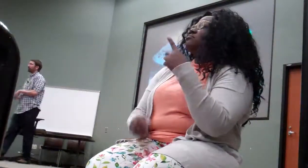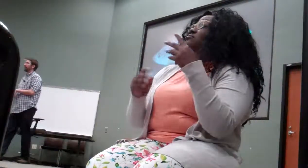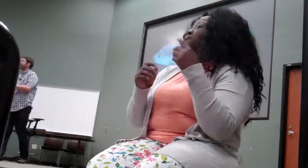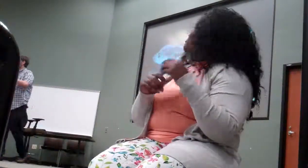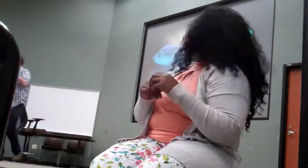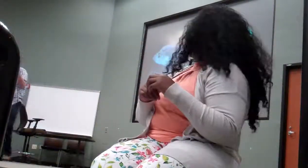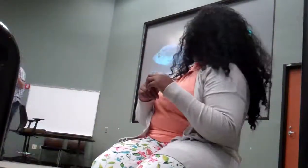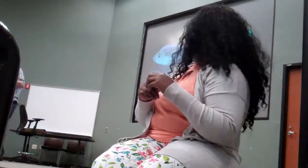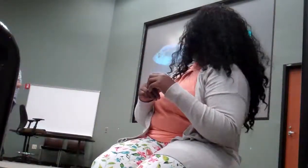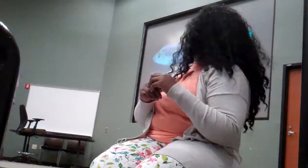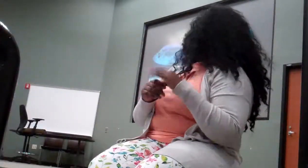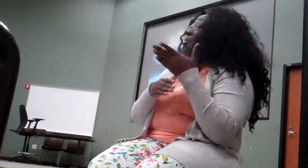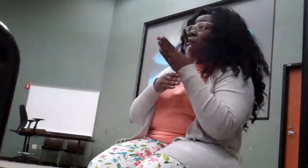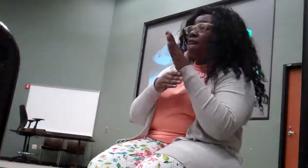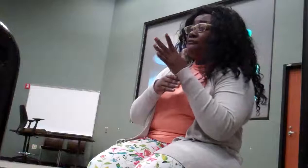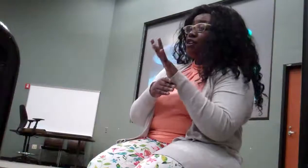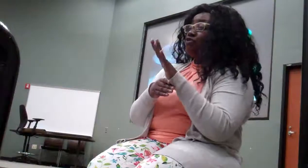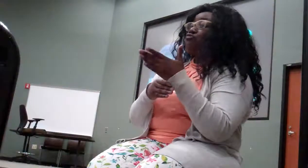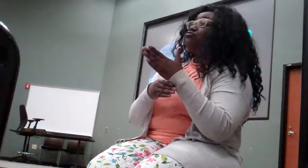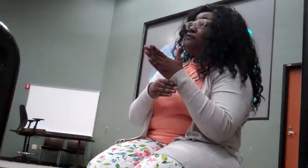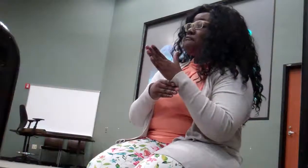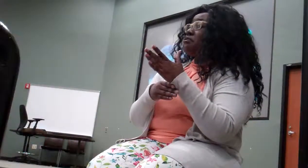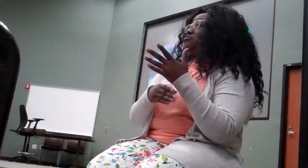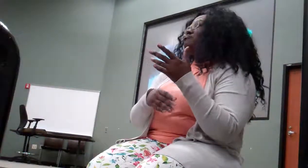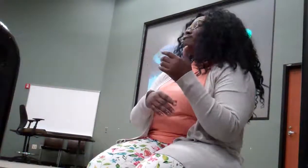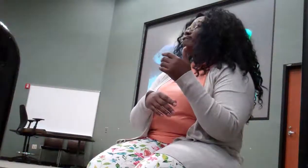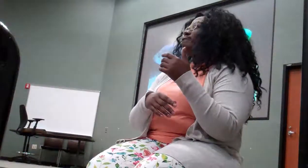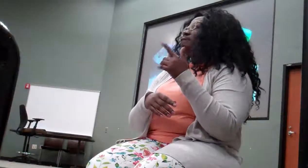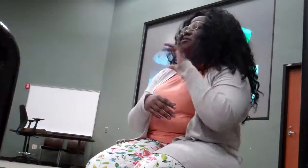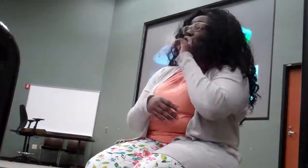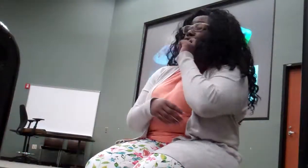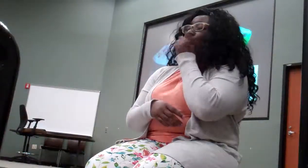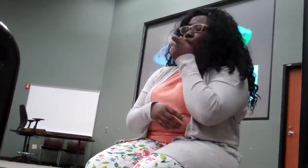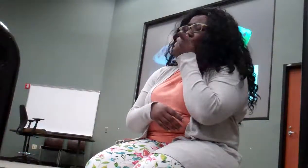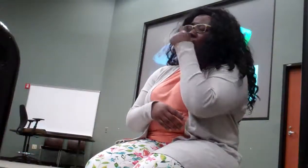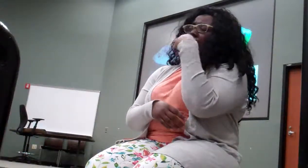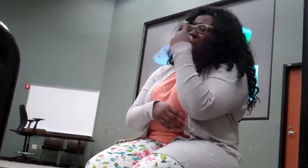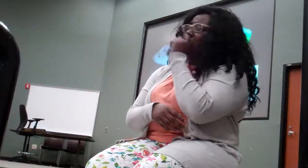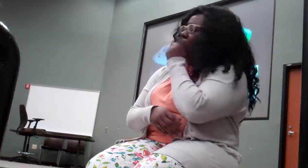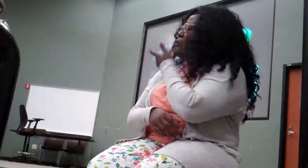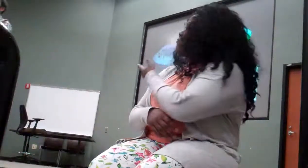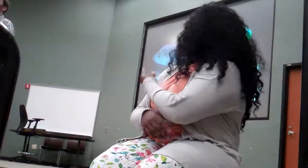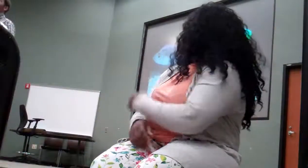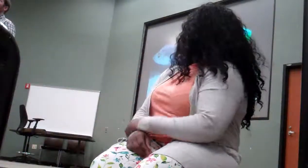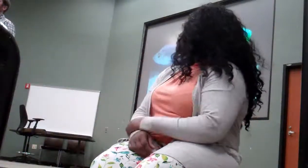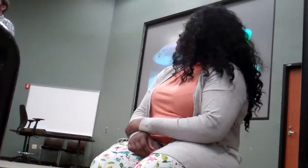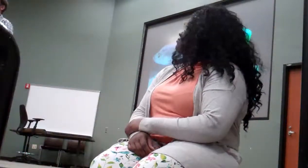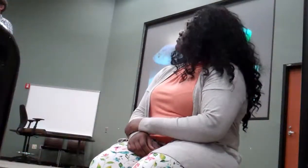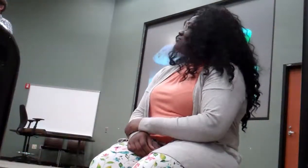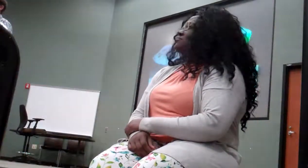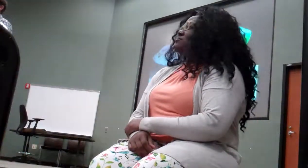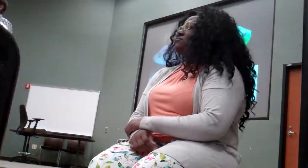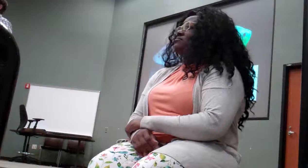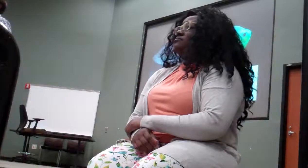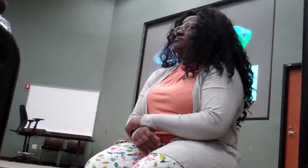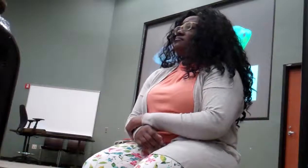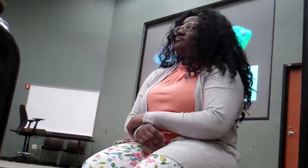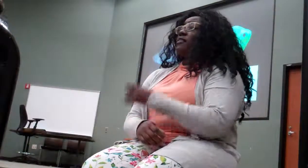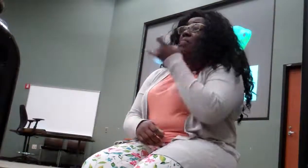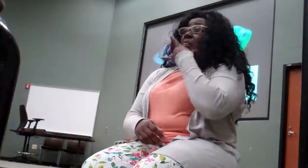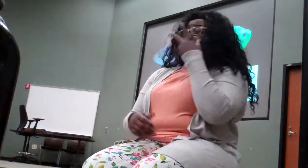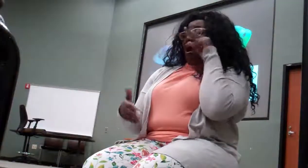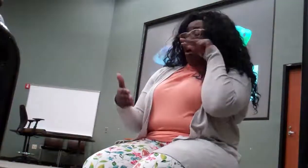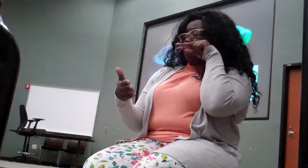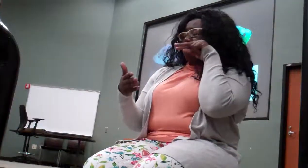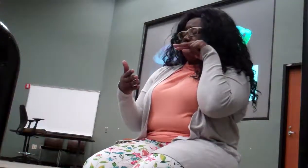little fluorescent paint. The paint doesn't bother the fish. It makes them look cool, I guess. And they glowed when you put them under a light. Of